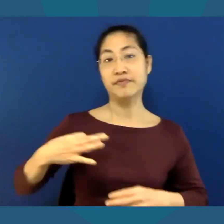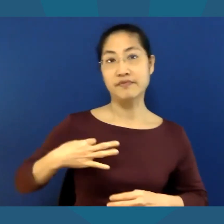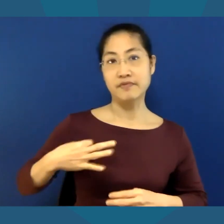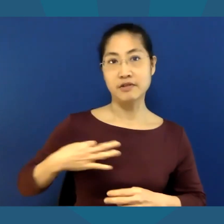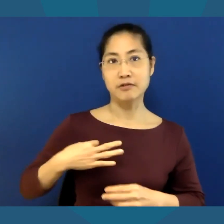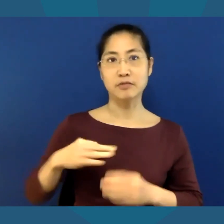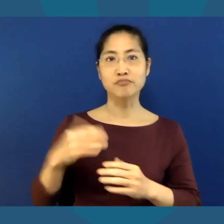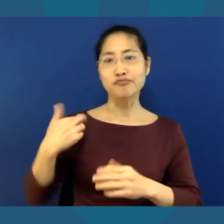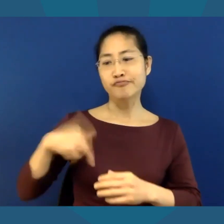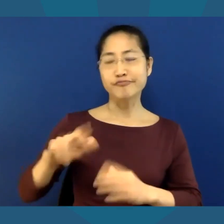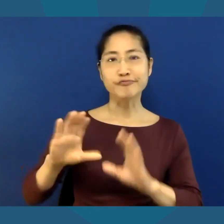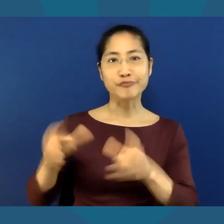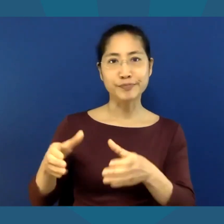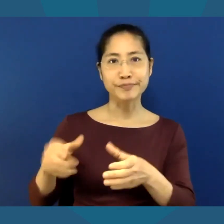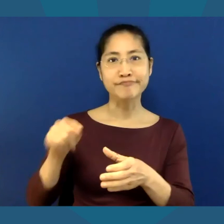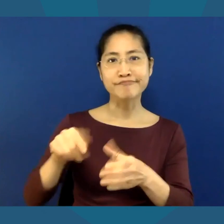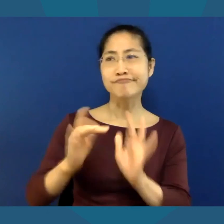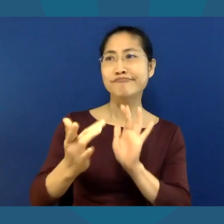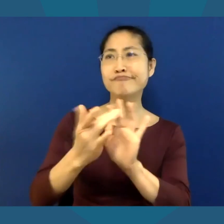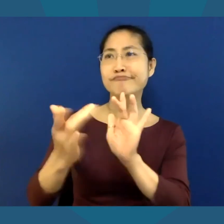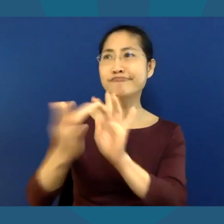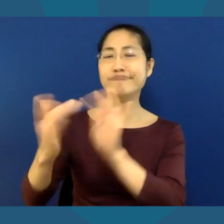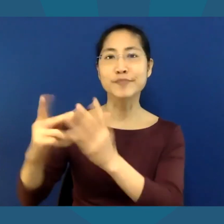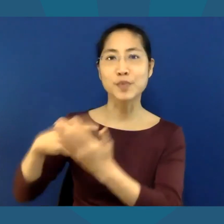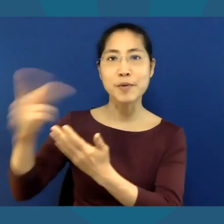ministerial outreach programs for the needy.